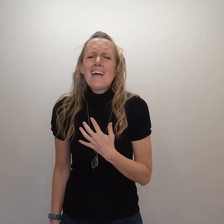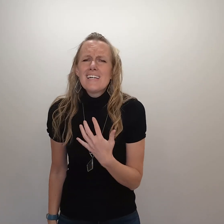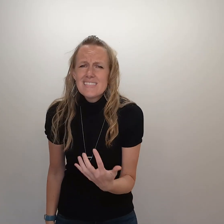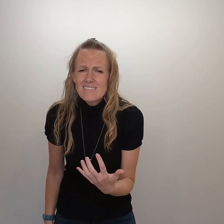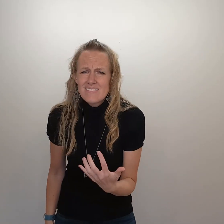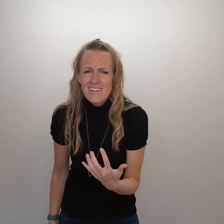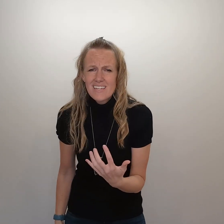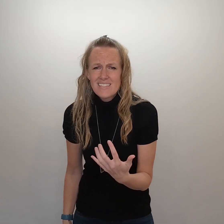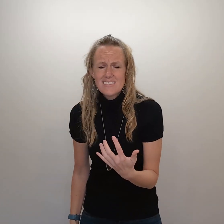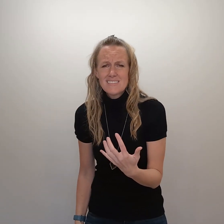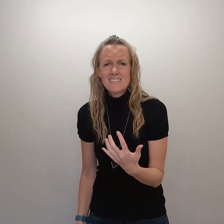I confess,